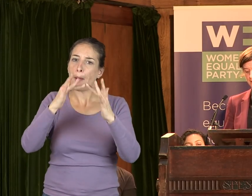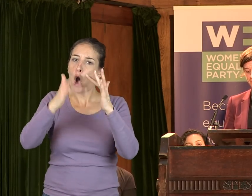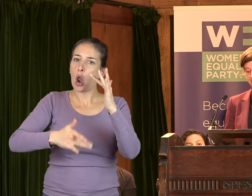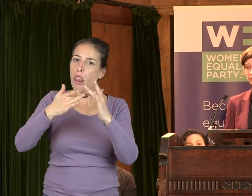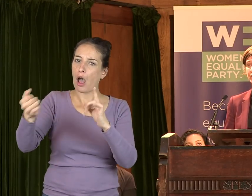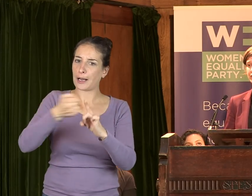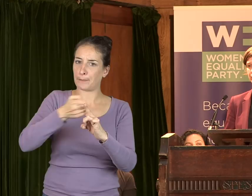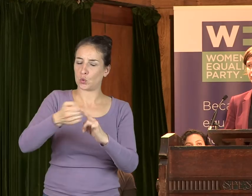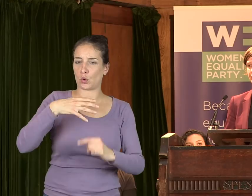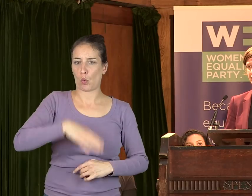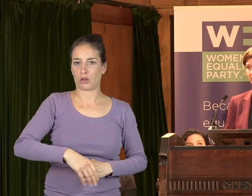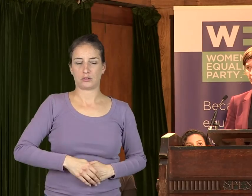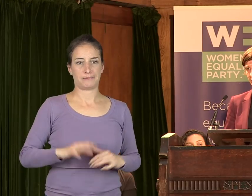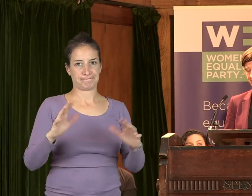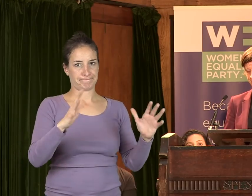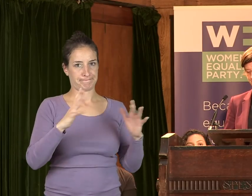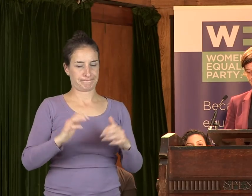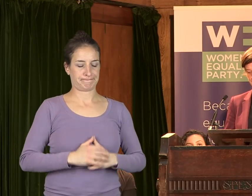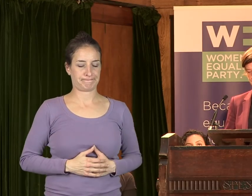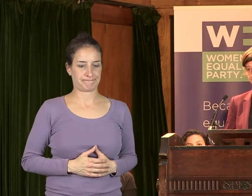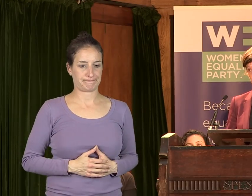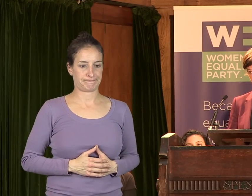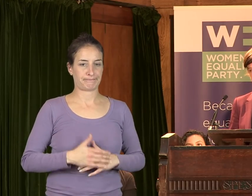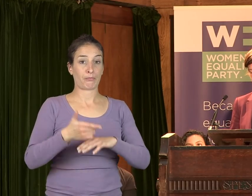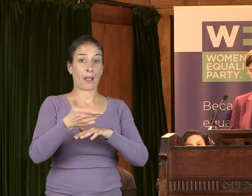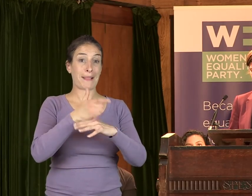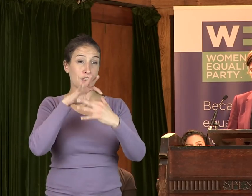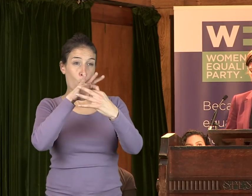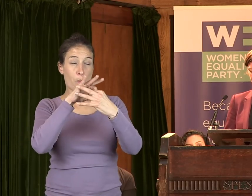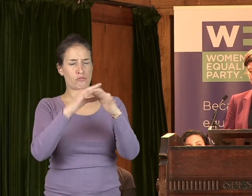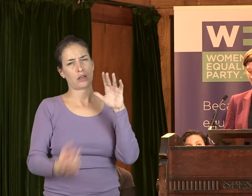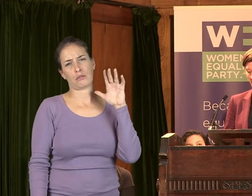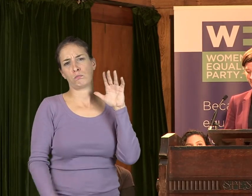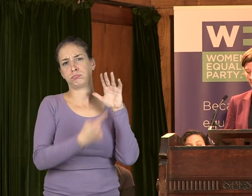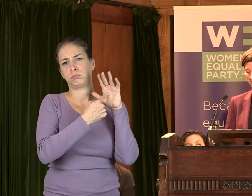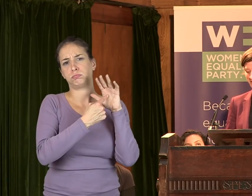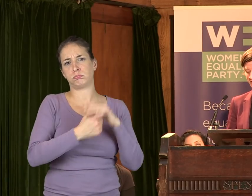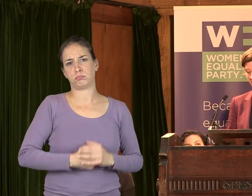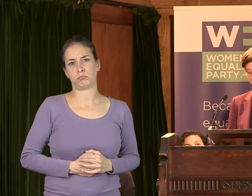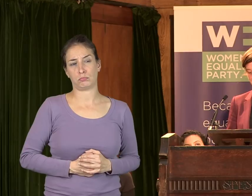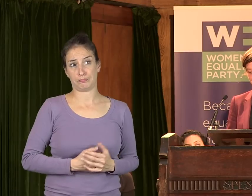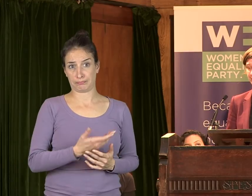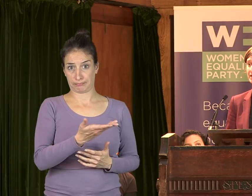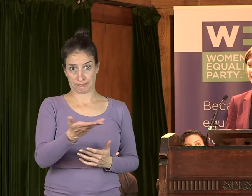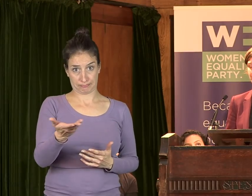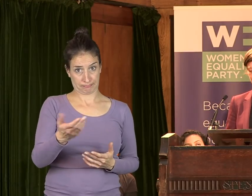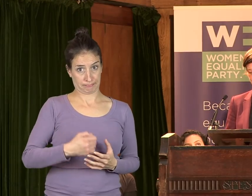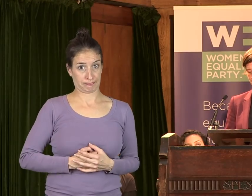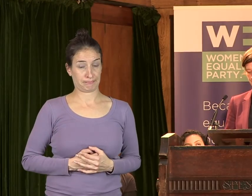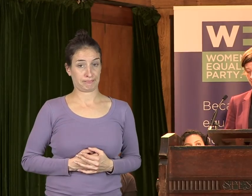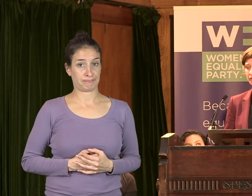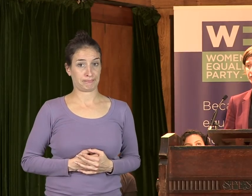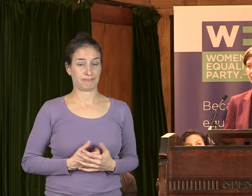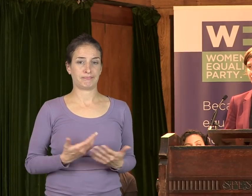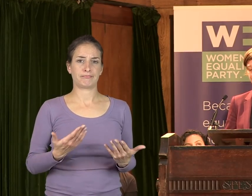Media cooperation is critical to achieving equality. So, think on. Because while legislative change is vitally